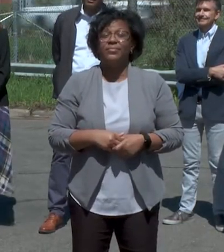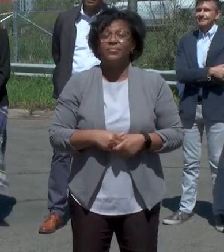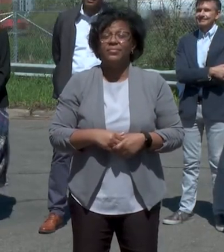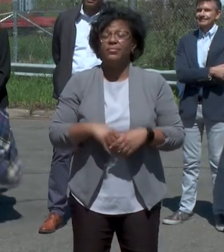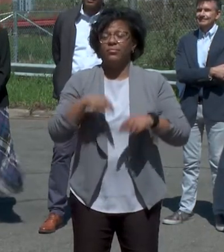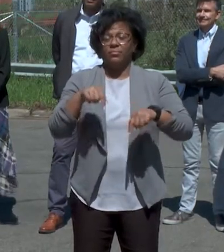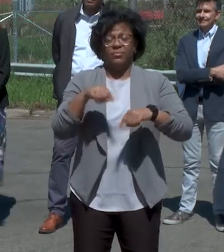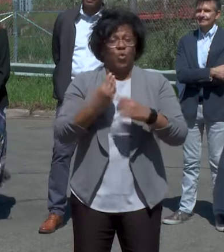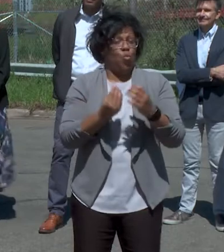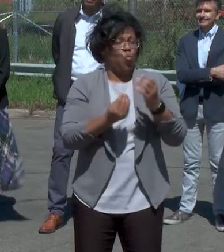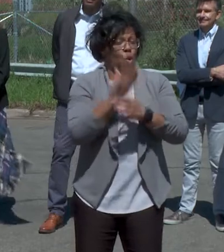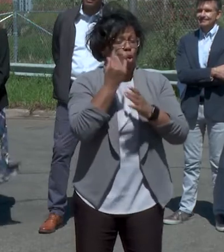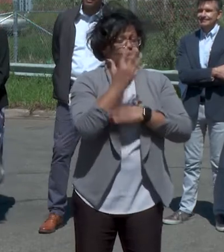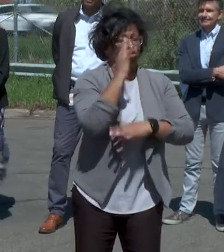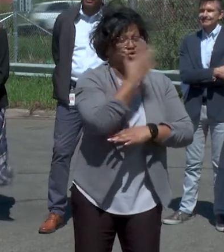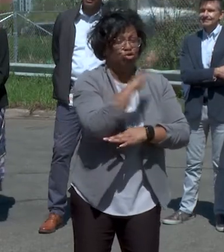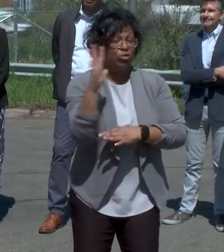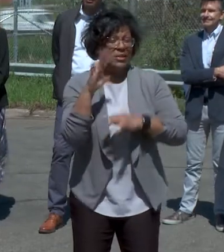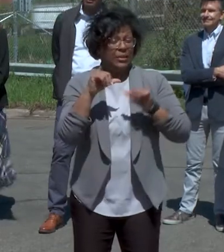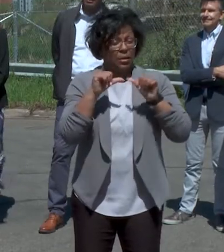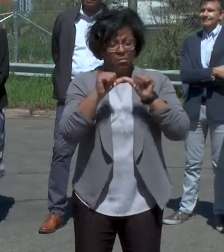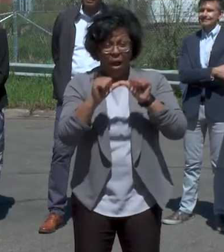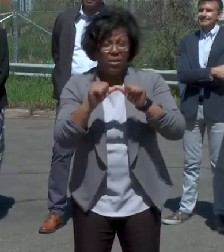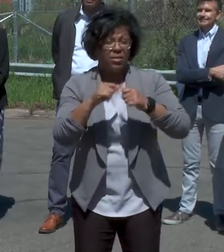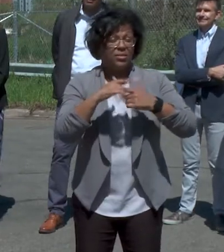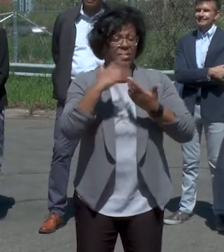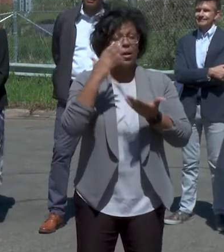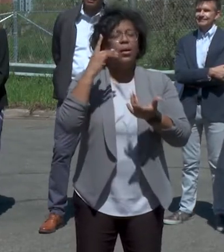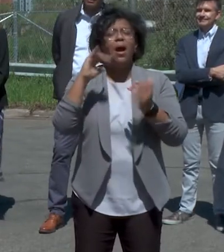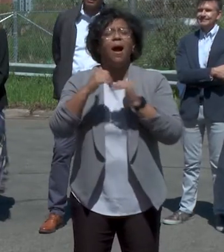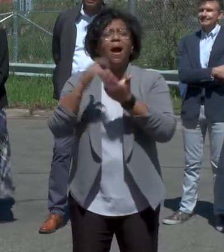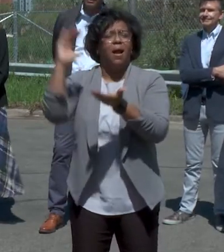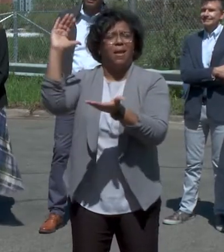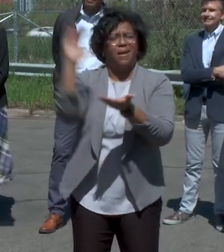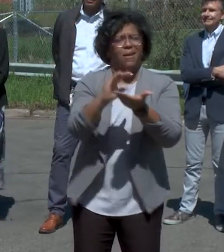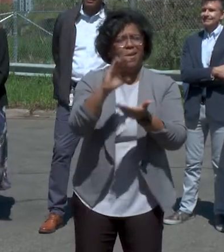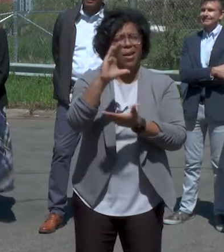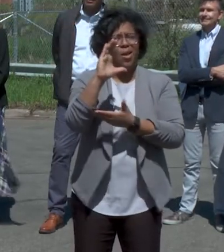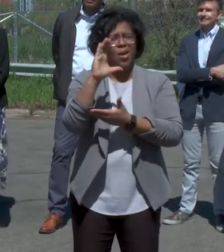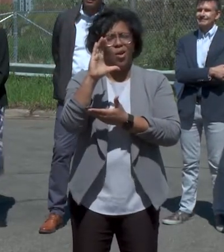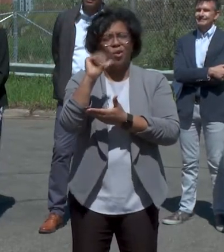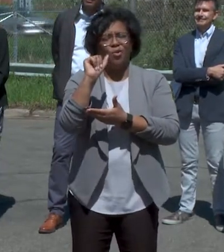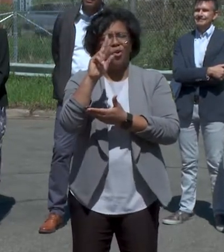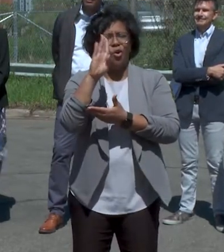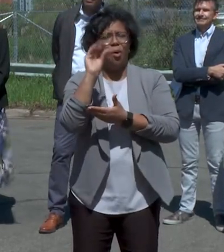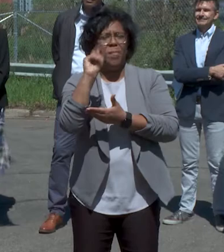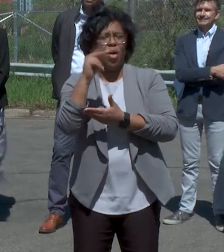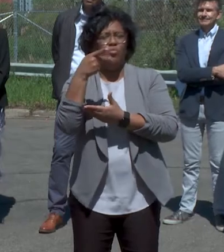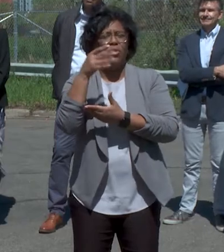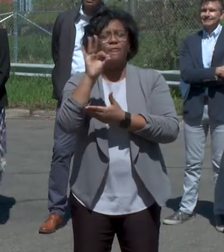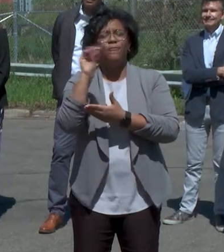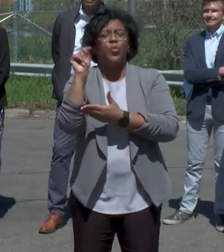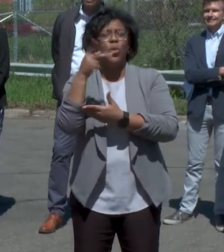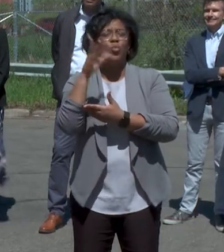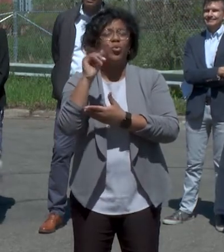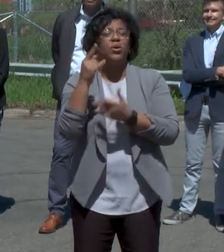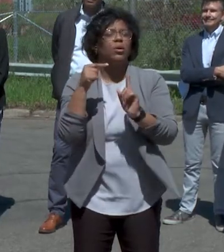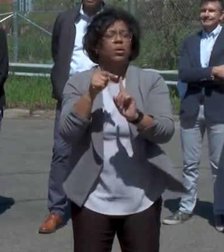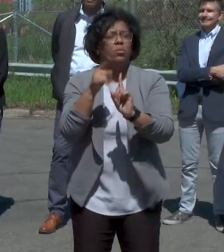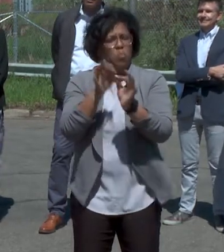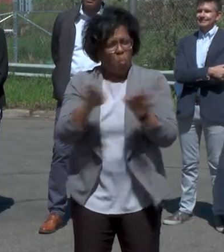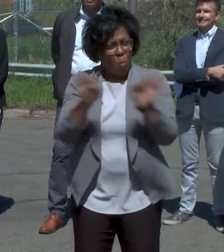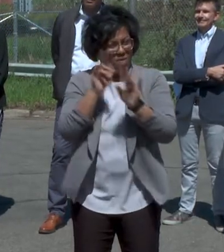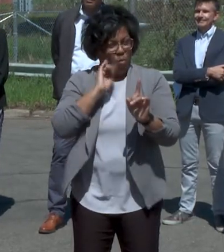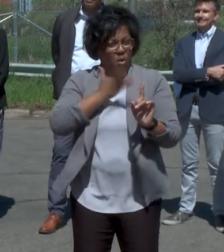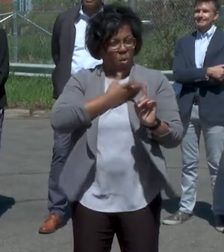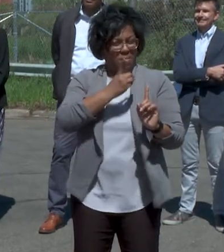managing land, or reducing carbon footprint, it's critical for the Minneapolis Park and Recreation Board to be an environmental